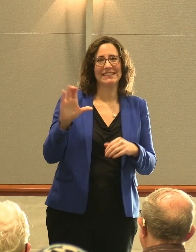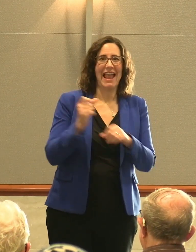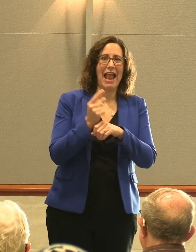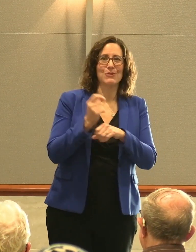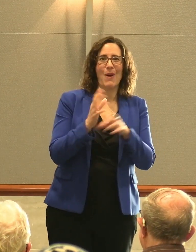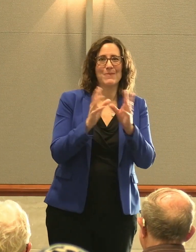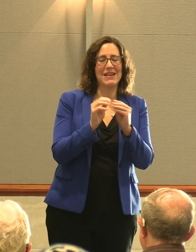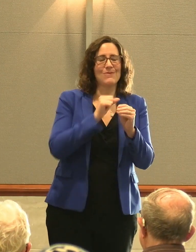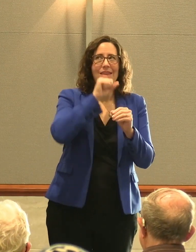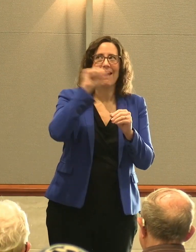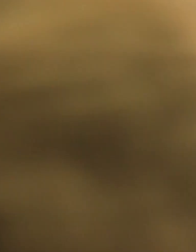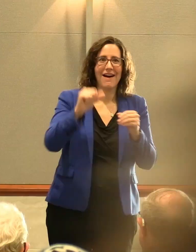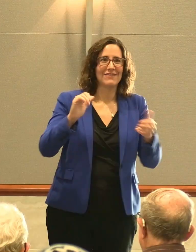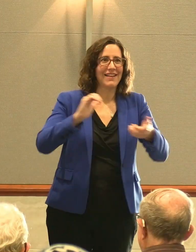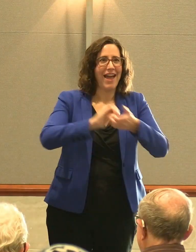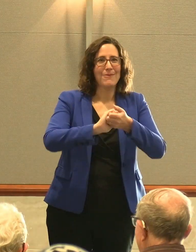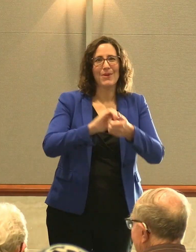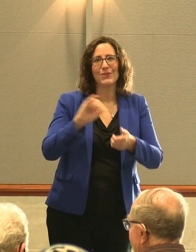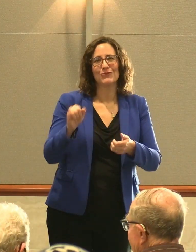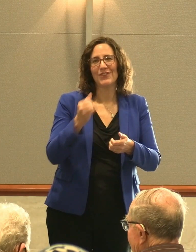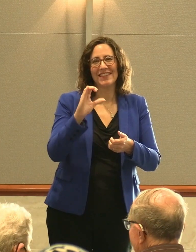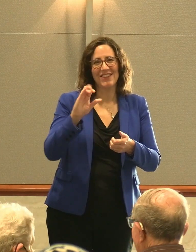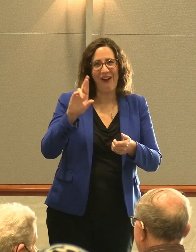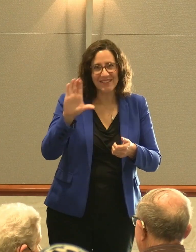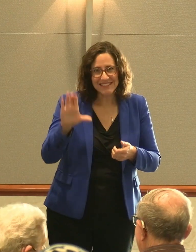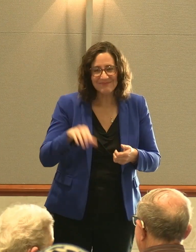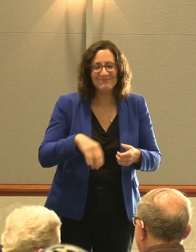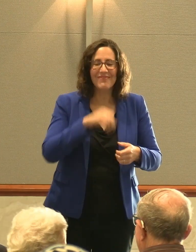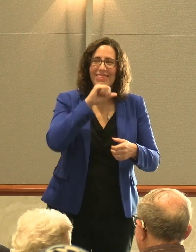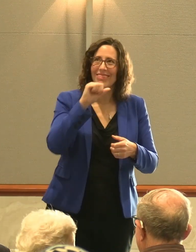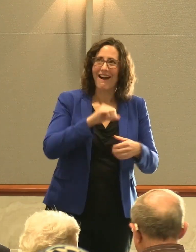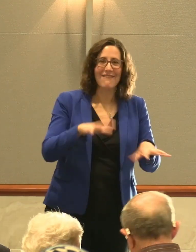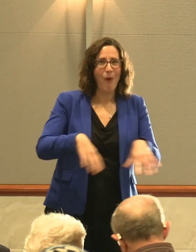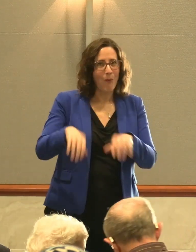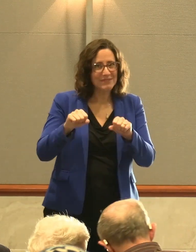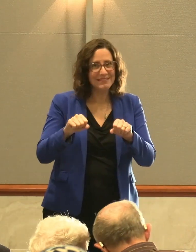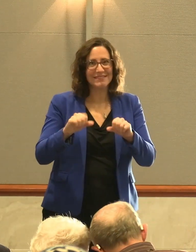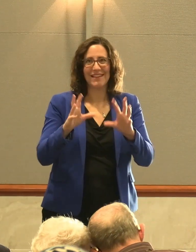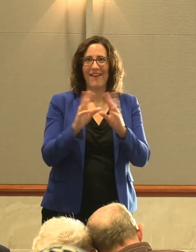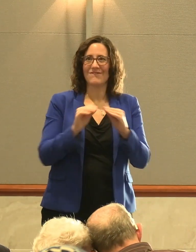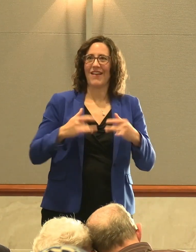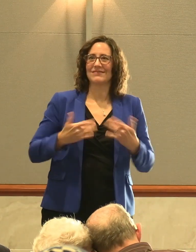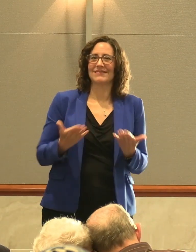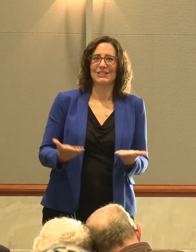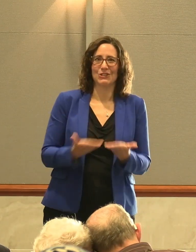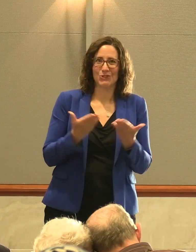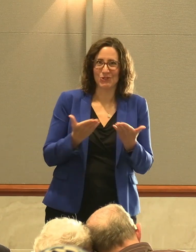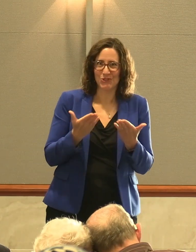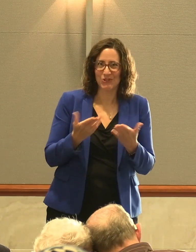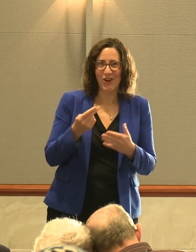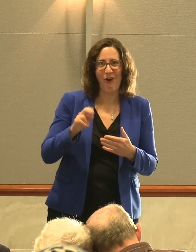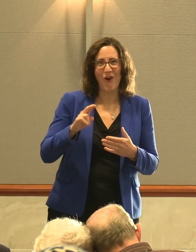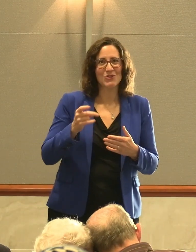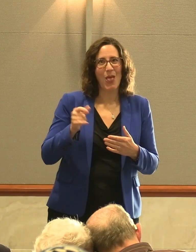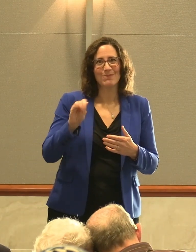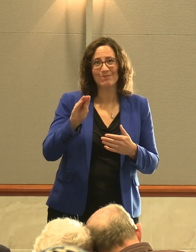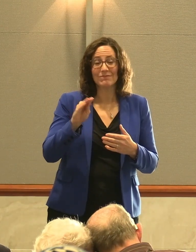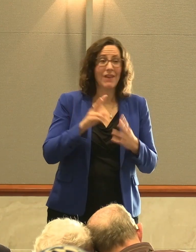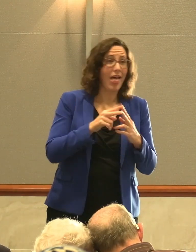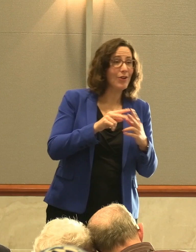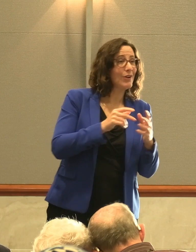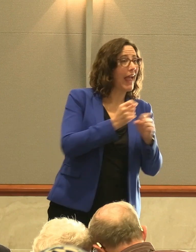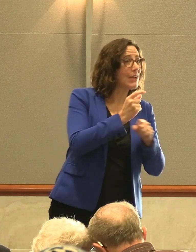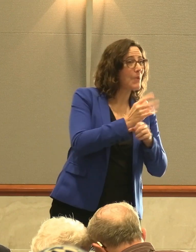love collaborating with JCRC. We love hosting JCRC events here at Har Shalom, whether it's the annual